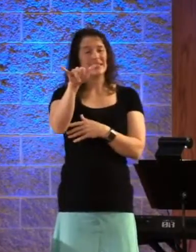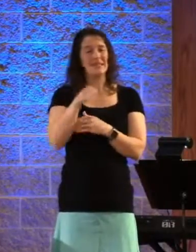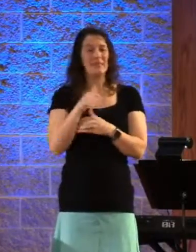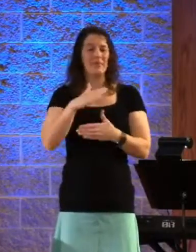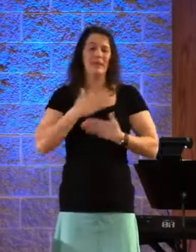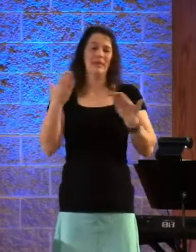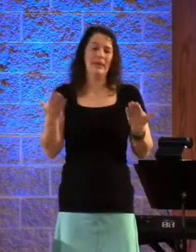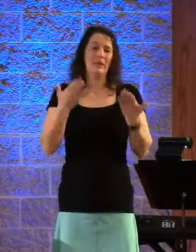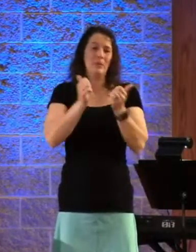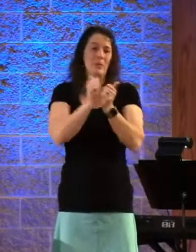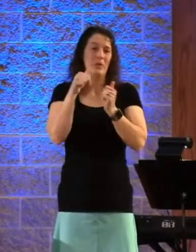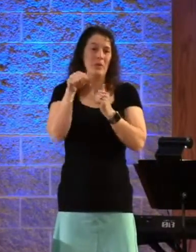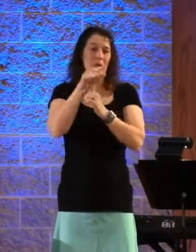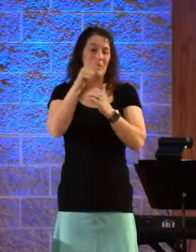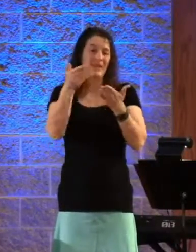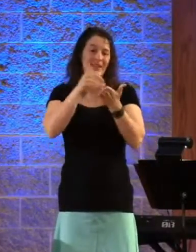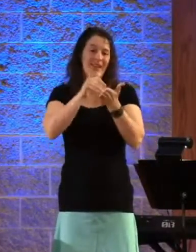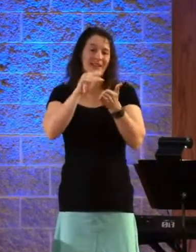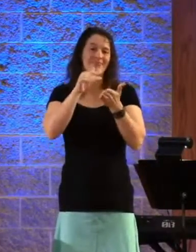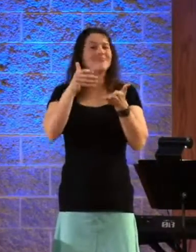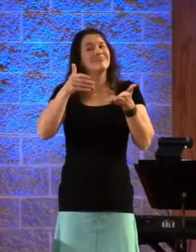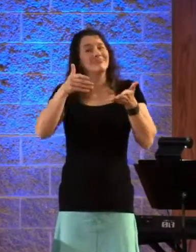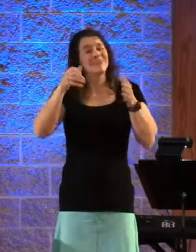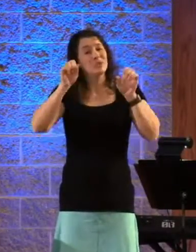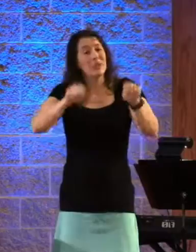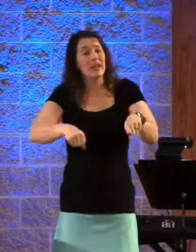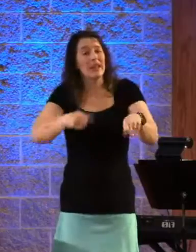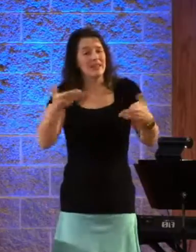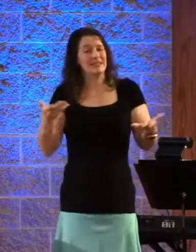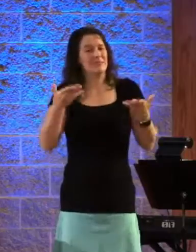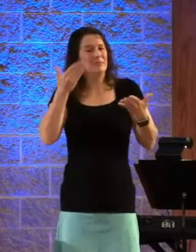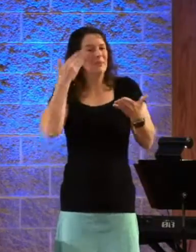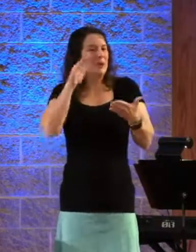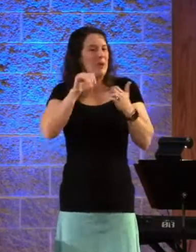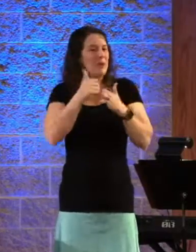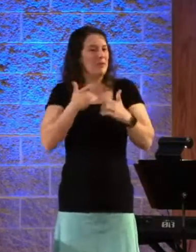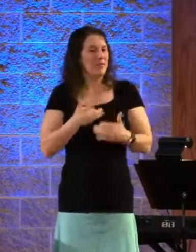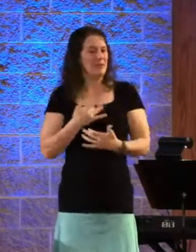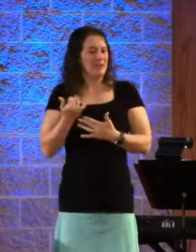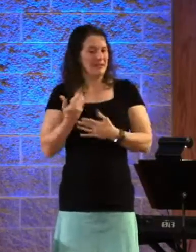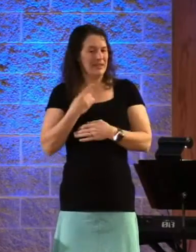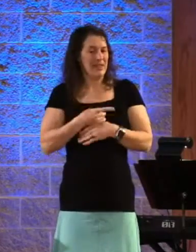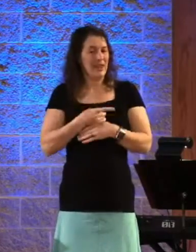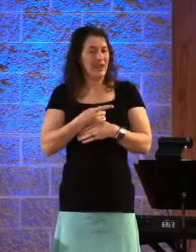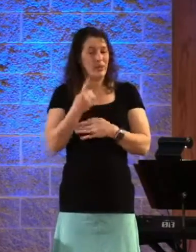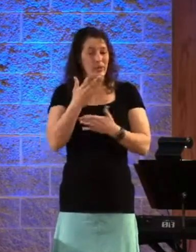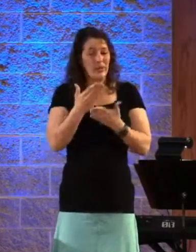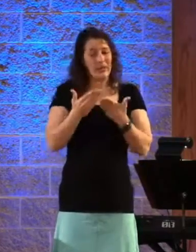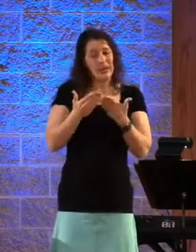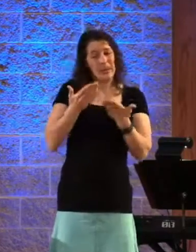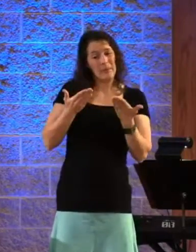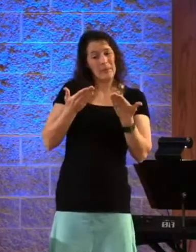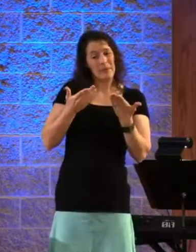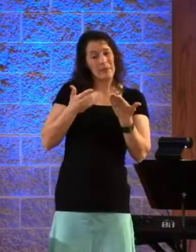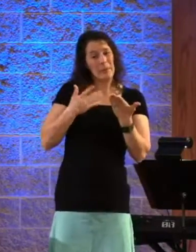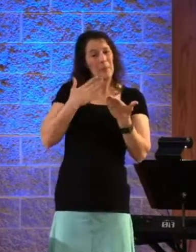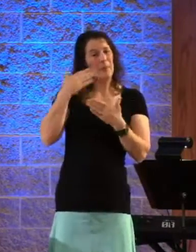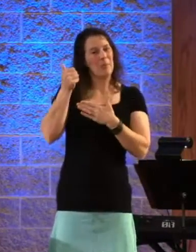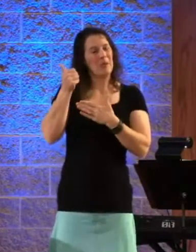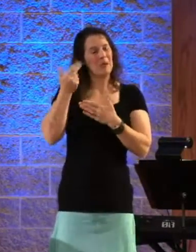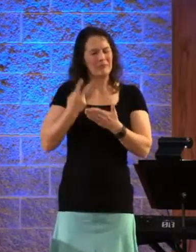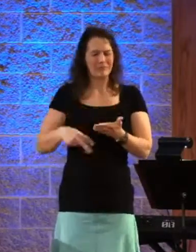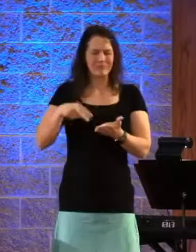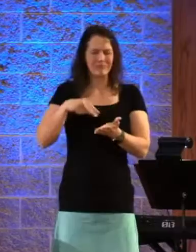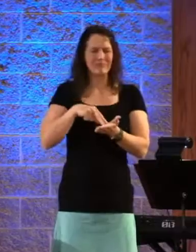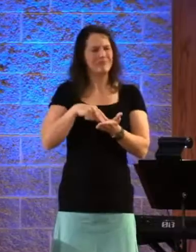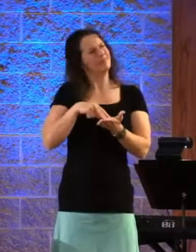can around here. I don't know how you feel today, but one thing that made me feel a whole lot better was just getting up in the morning, and man,